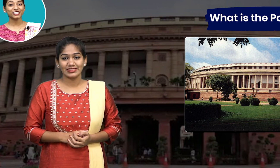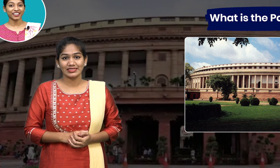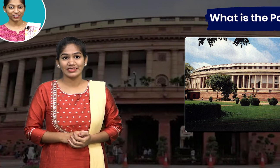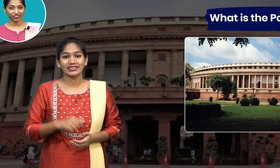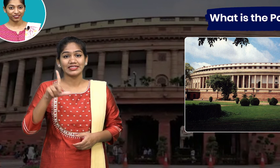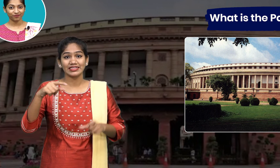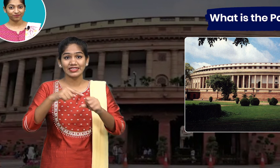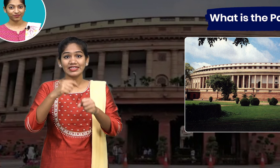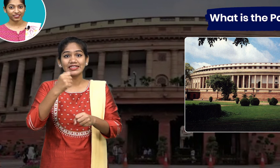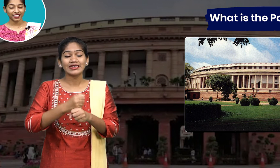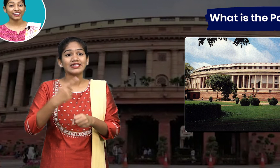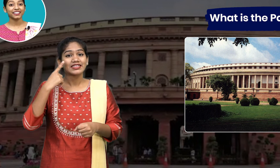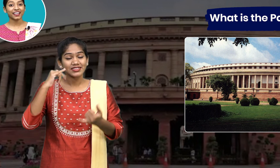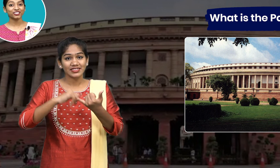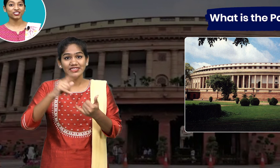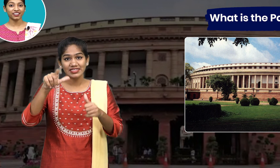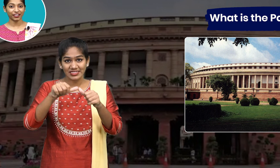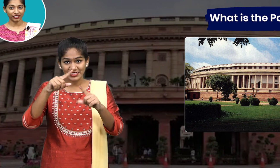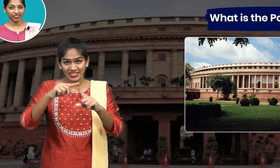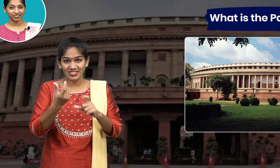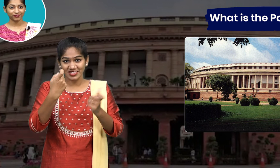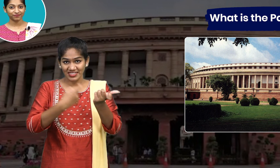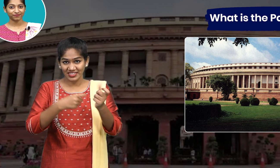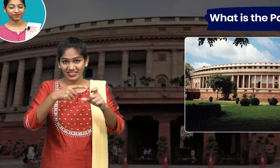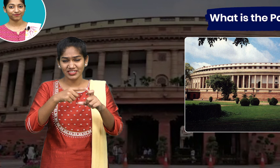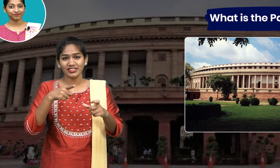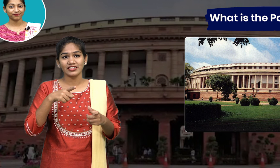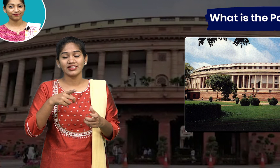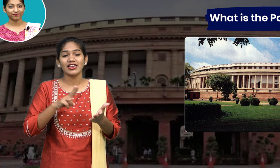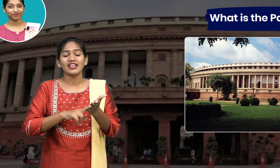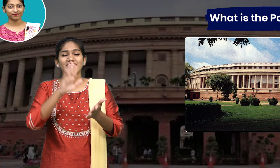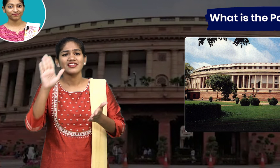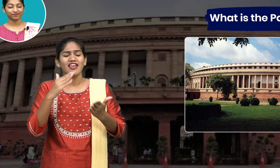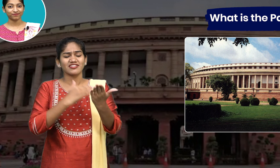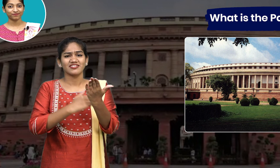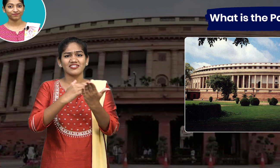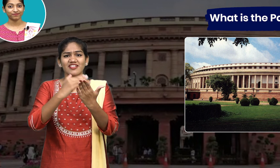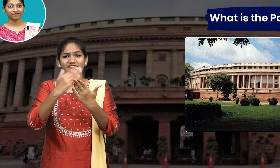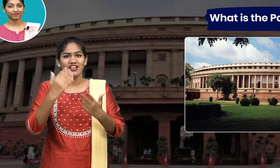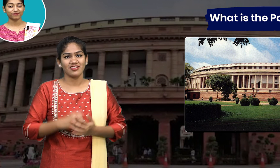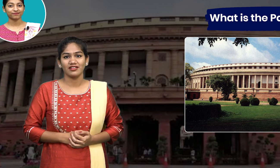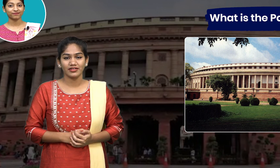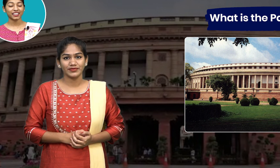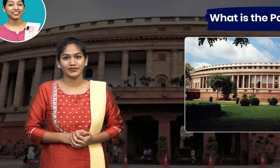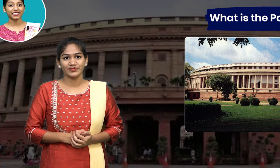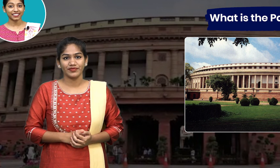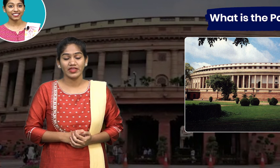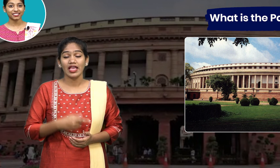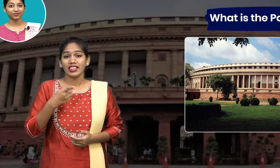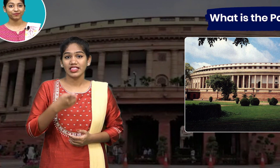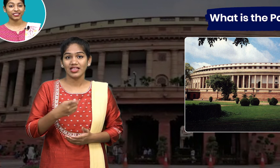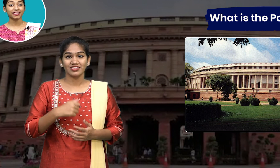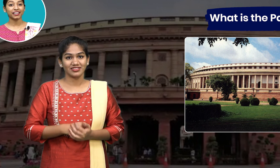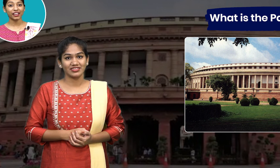The legislature at the national level that